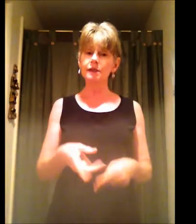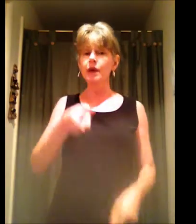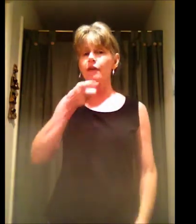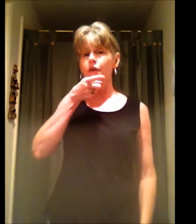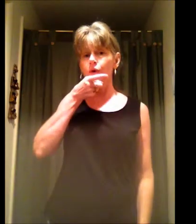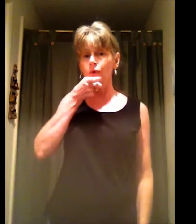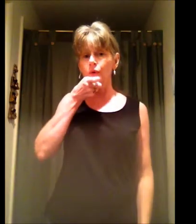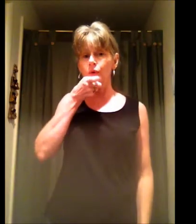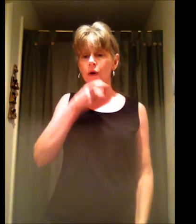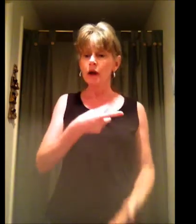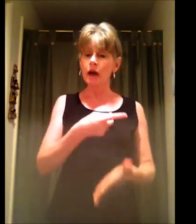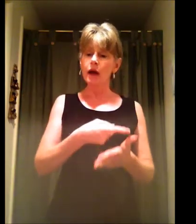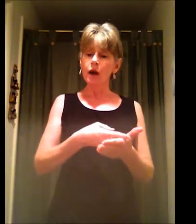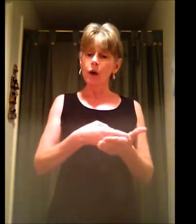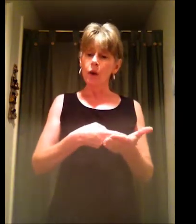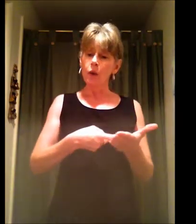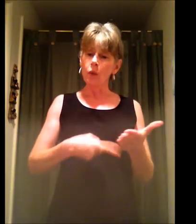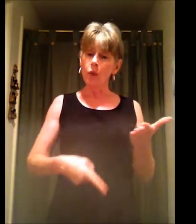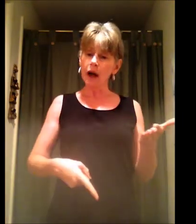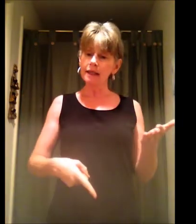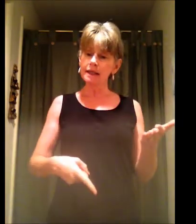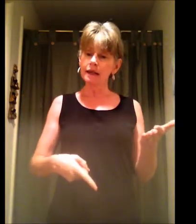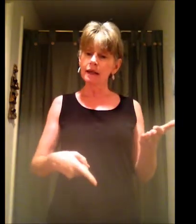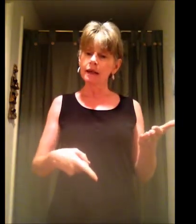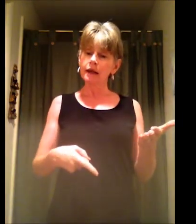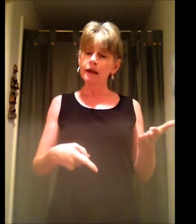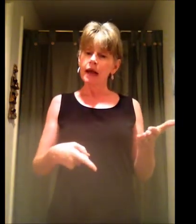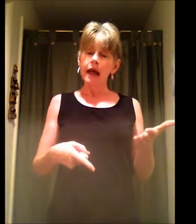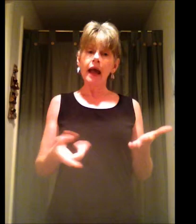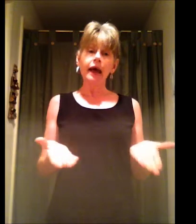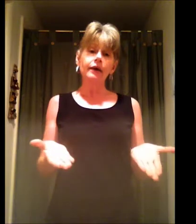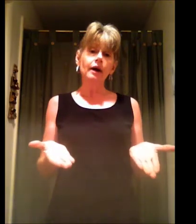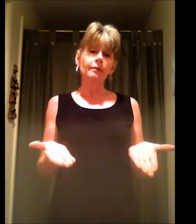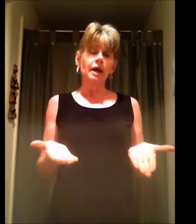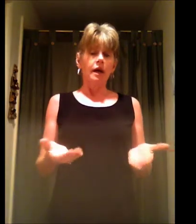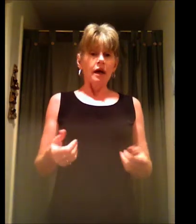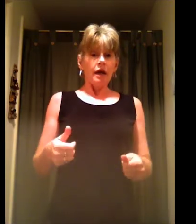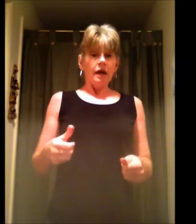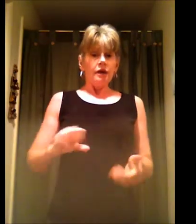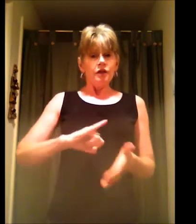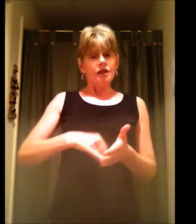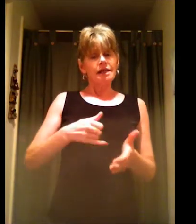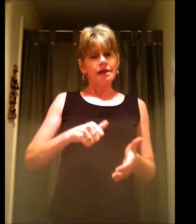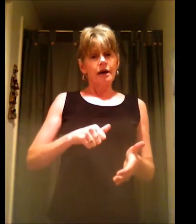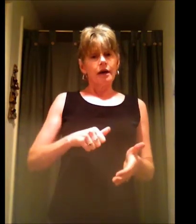have who, what, and just an